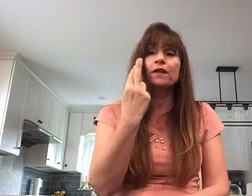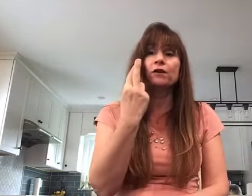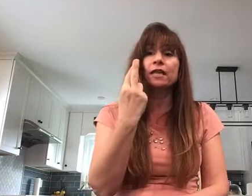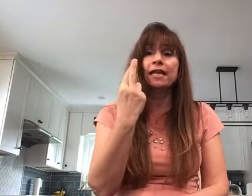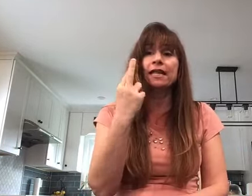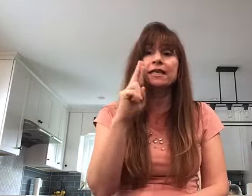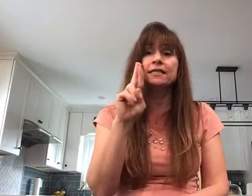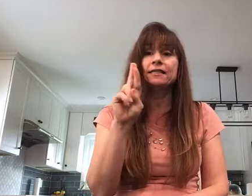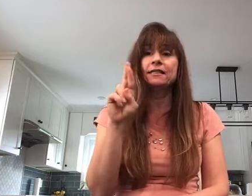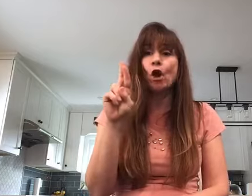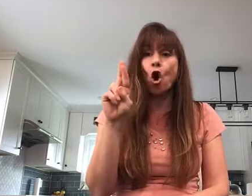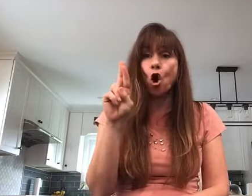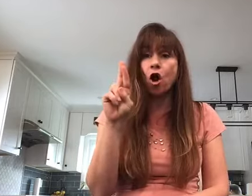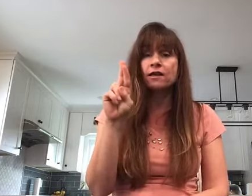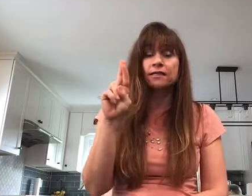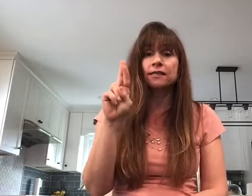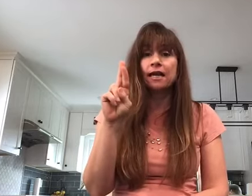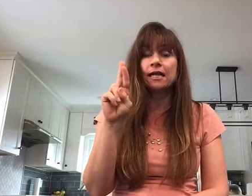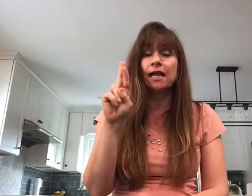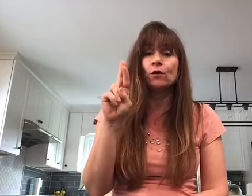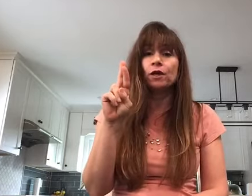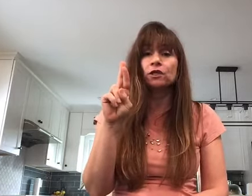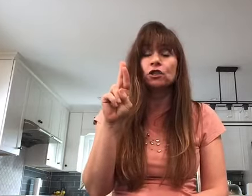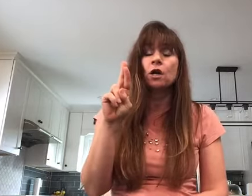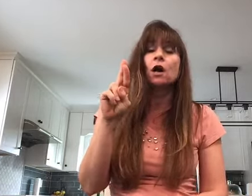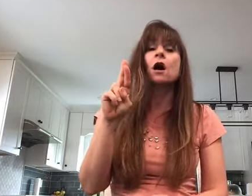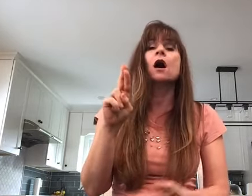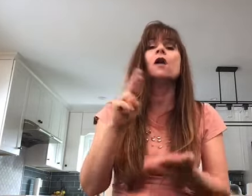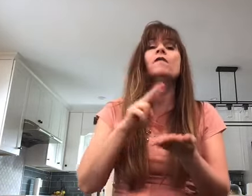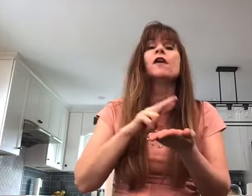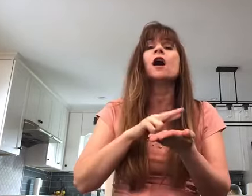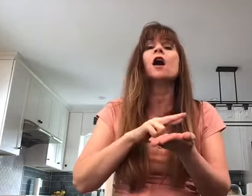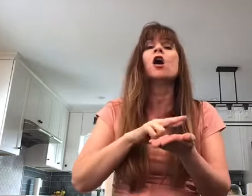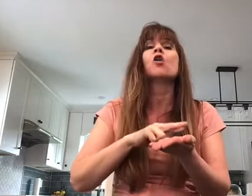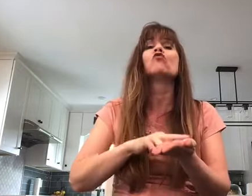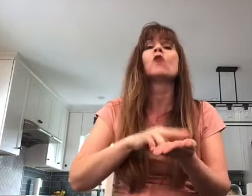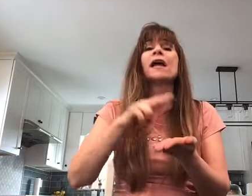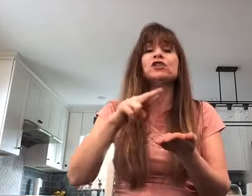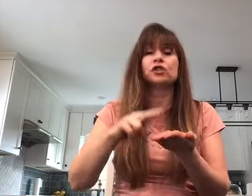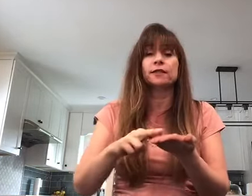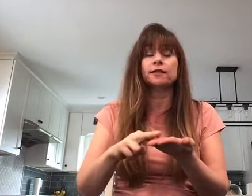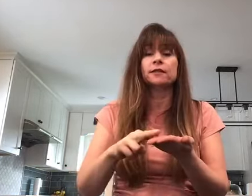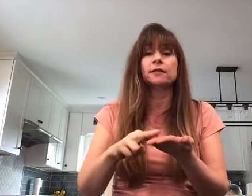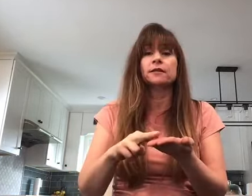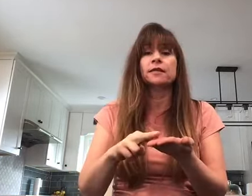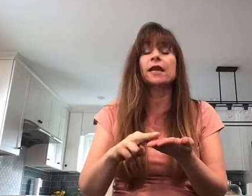fingers like this. This is an R in sign language. Of the righteous. Say it